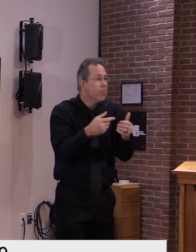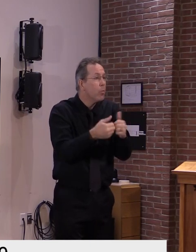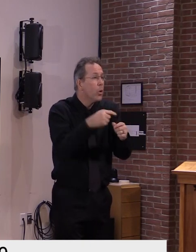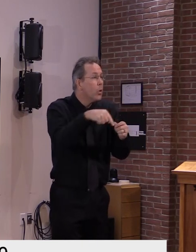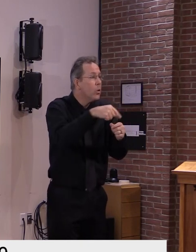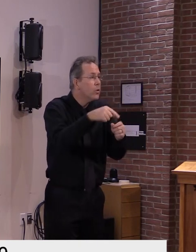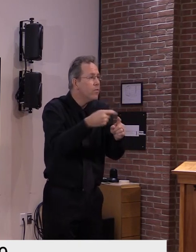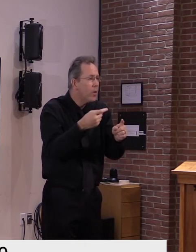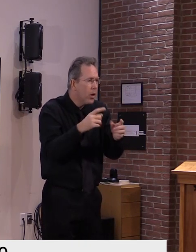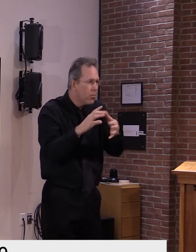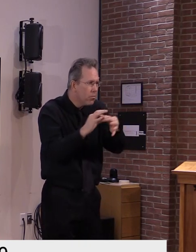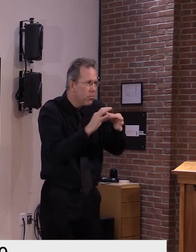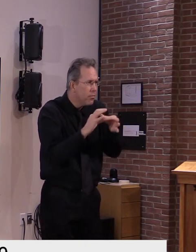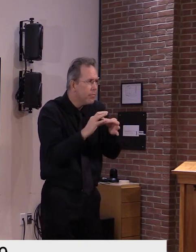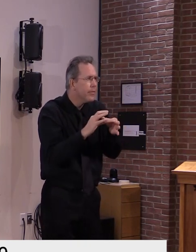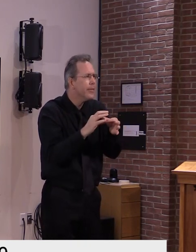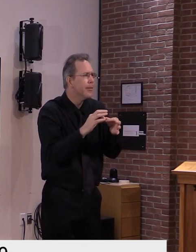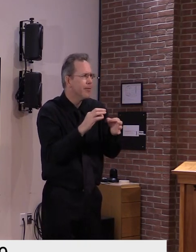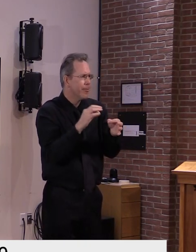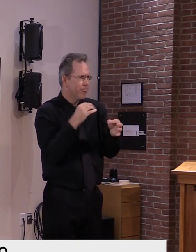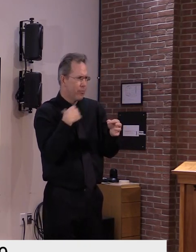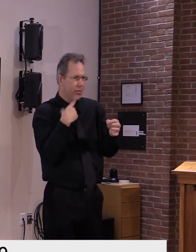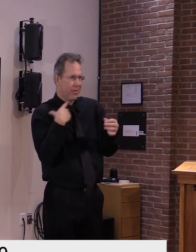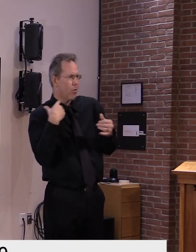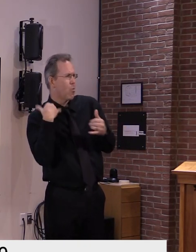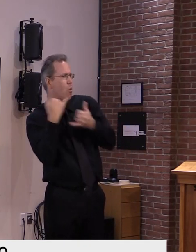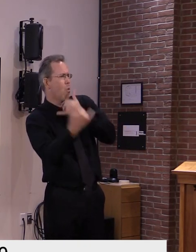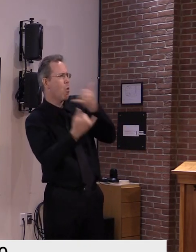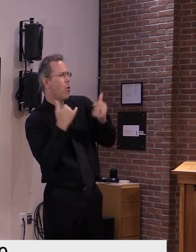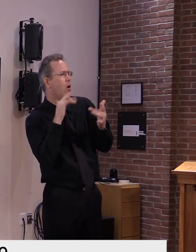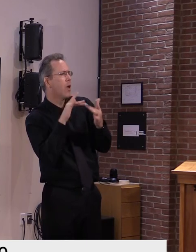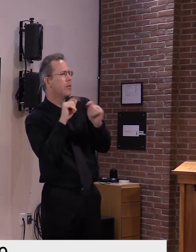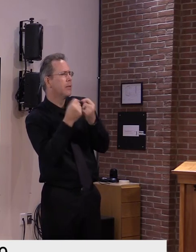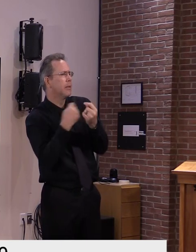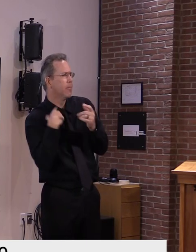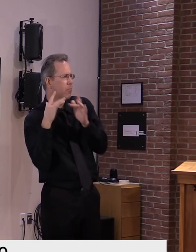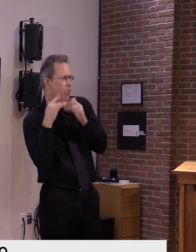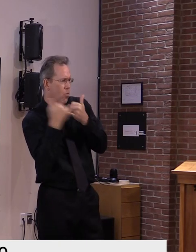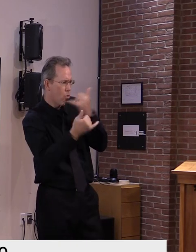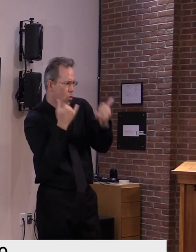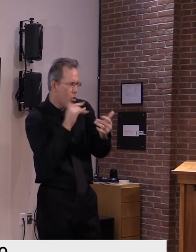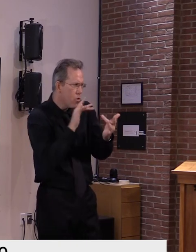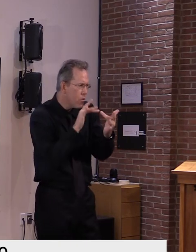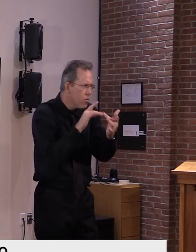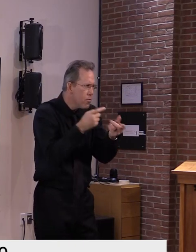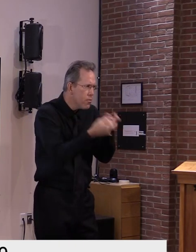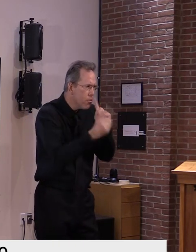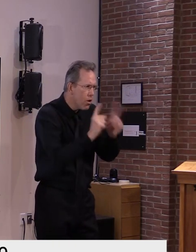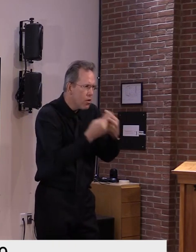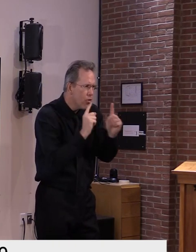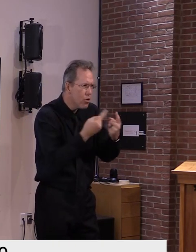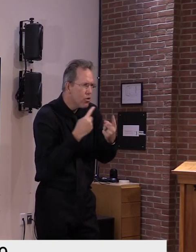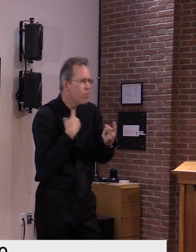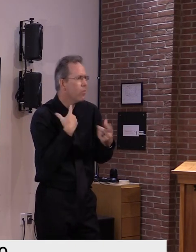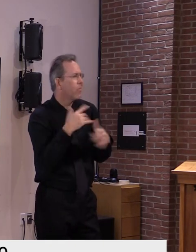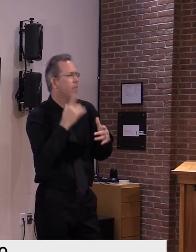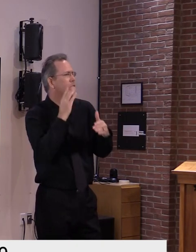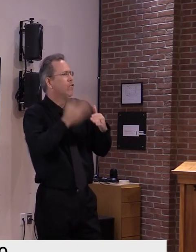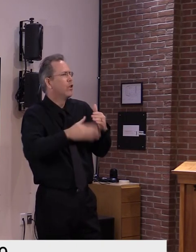contact tracing workforce is pretty up to date on those initial case interviews.